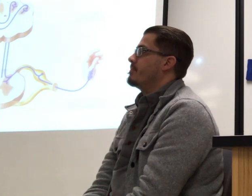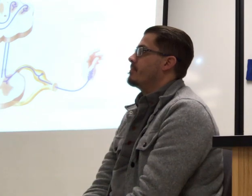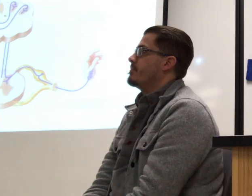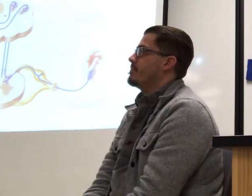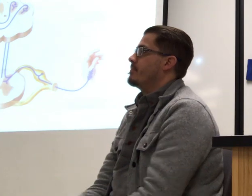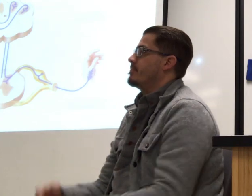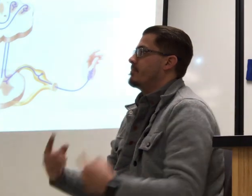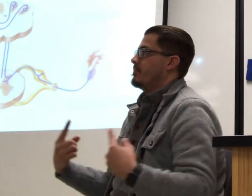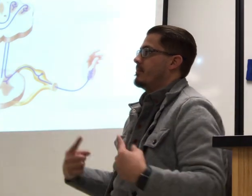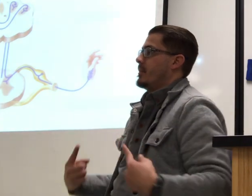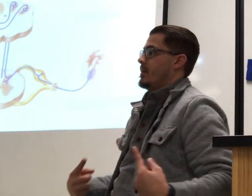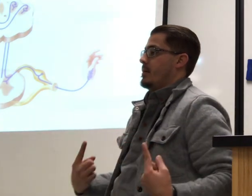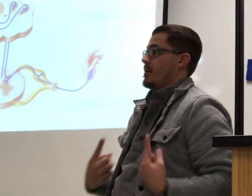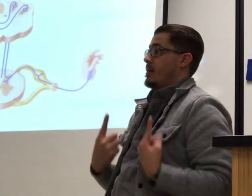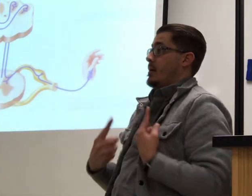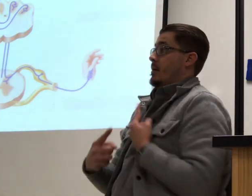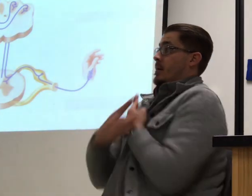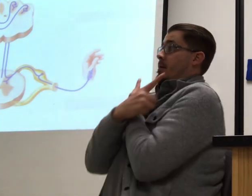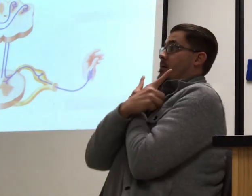Ascends